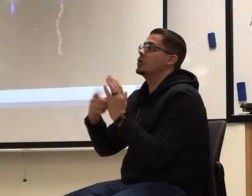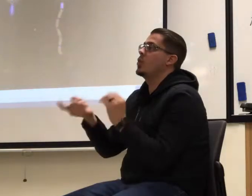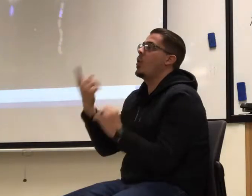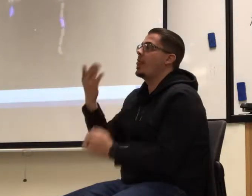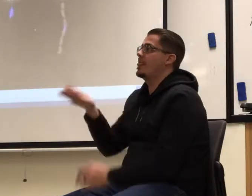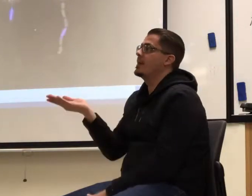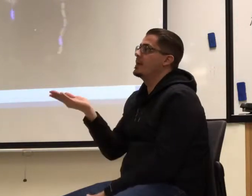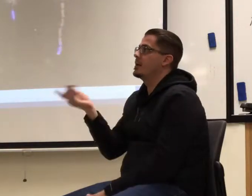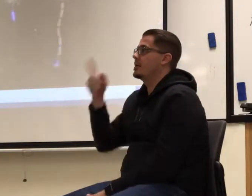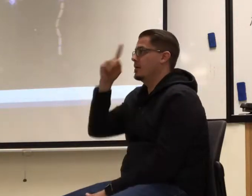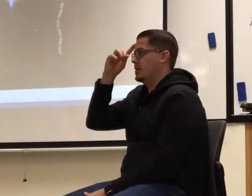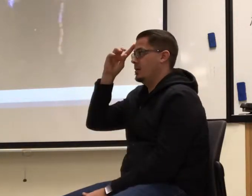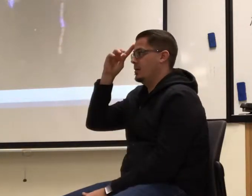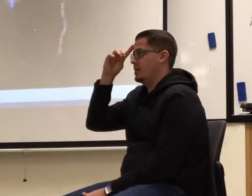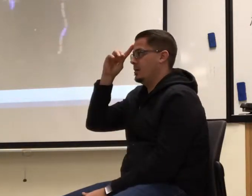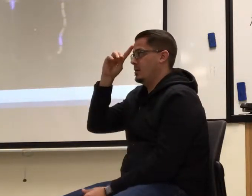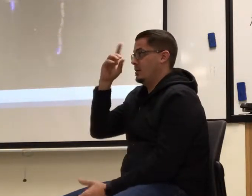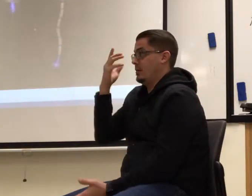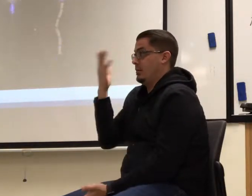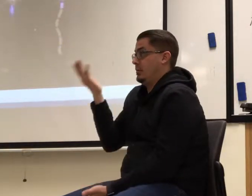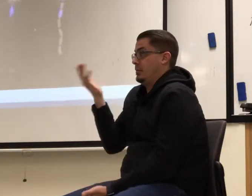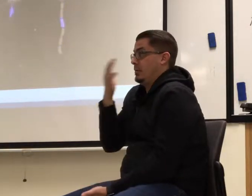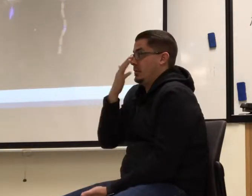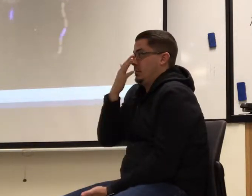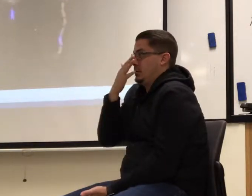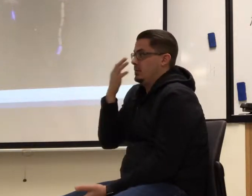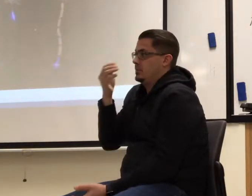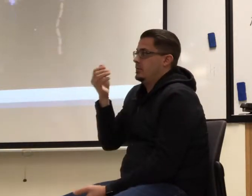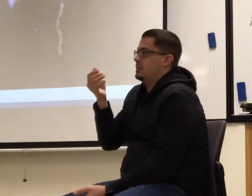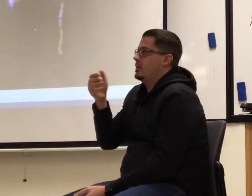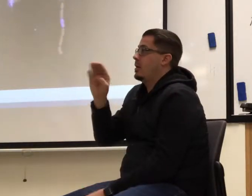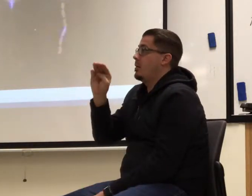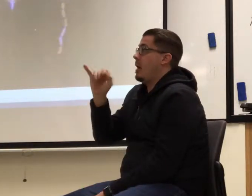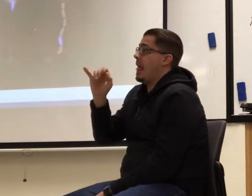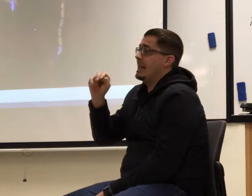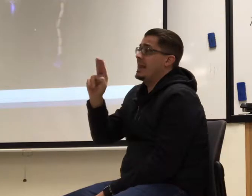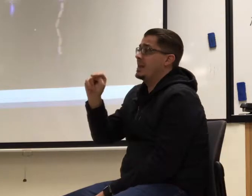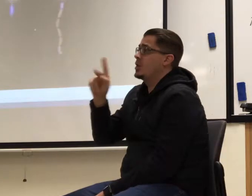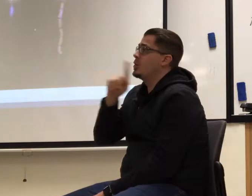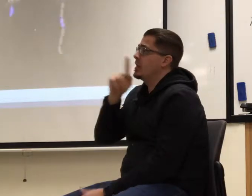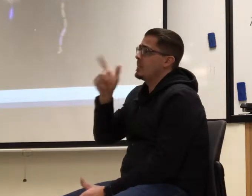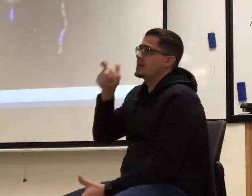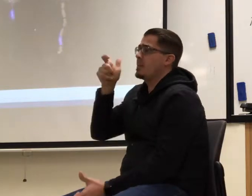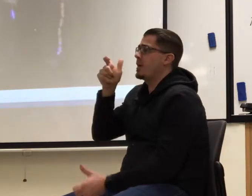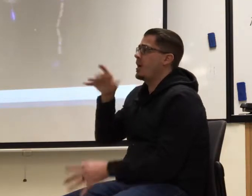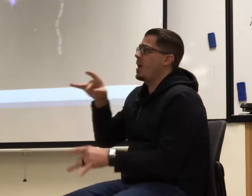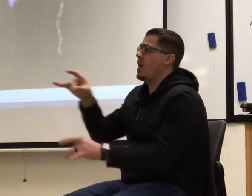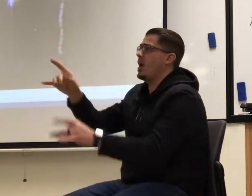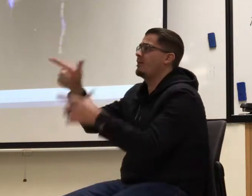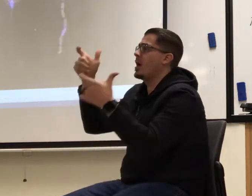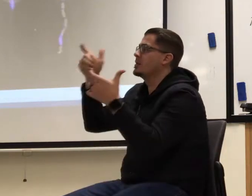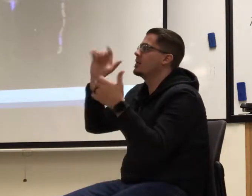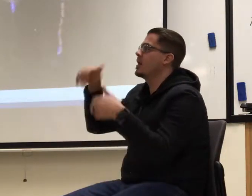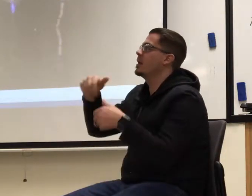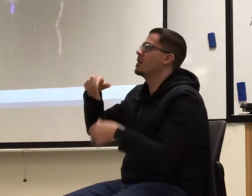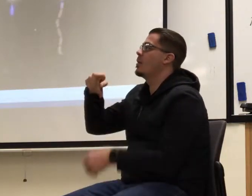that determine the length of X. I kind of illustrated here. The myelination really picks up the speed. We call this form of